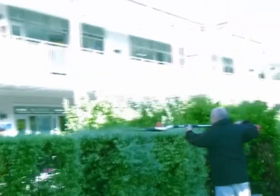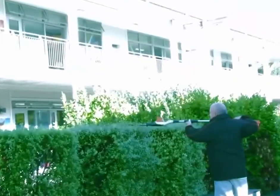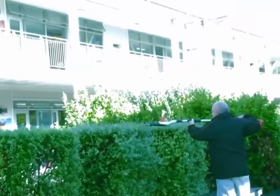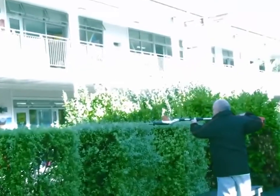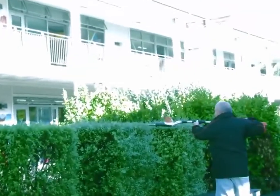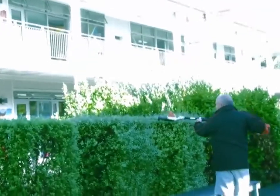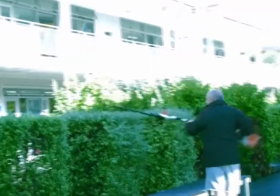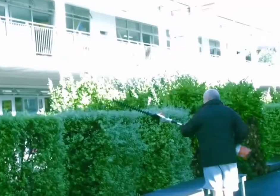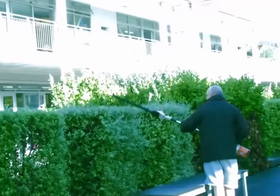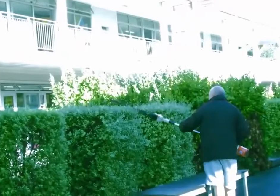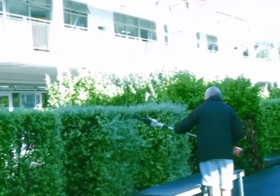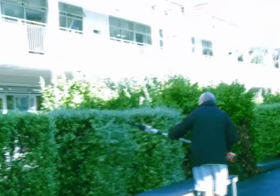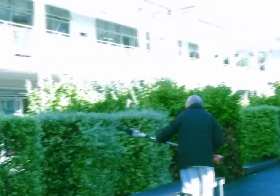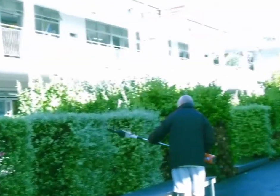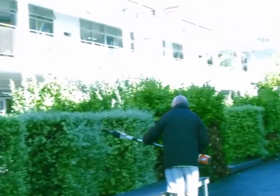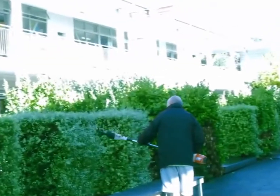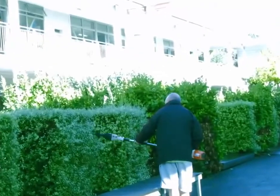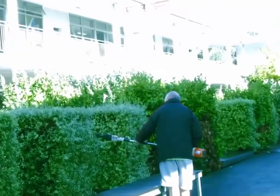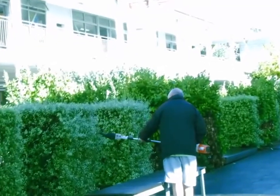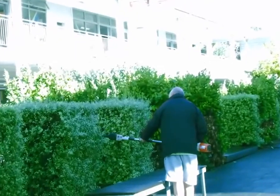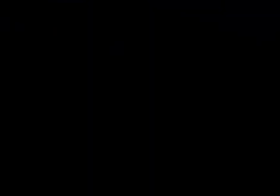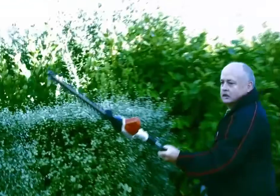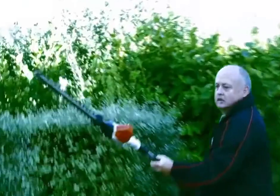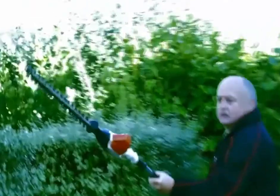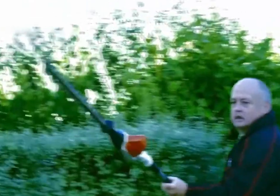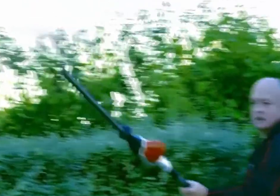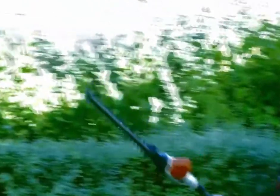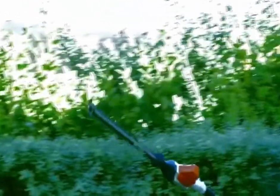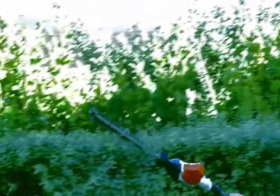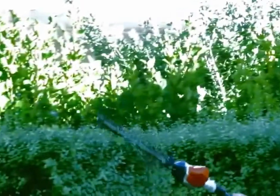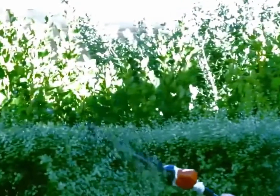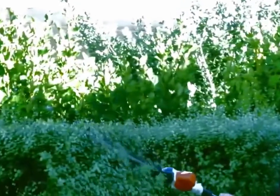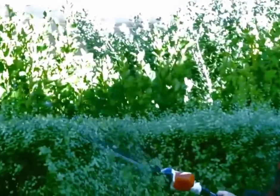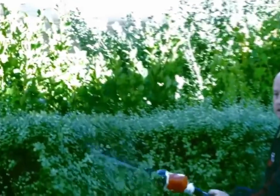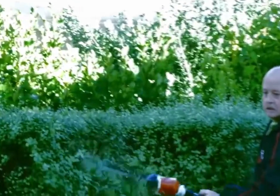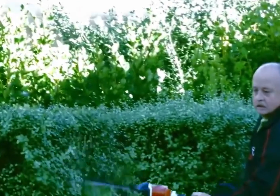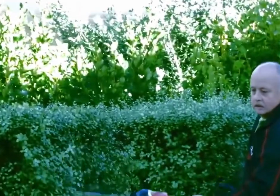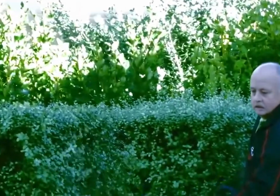this world special. The Mission Heights schools are lucky to be blessed by the presence of such a person.